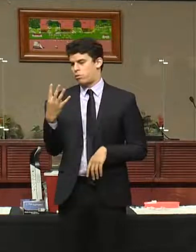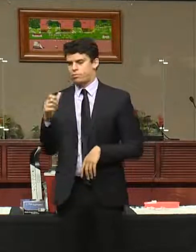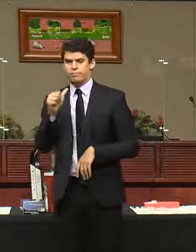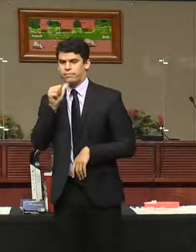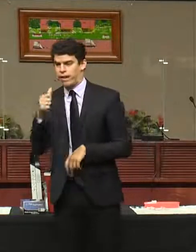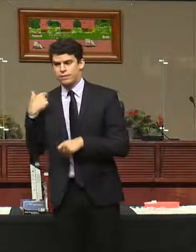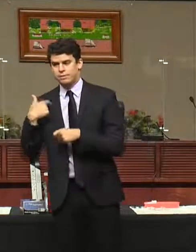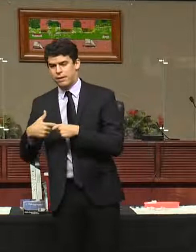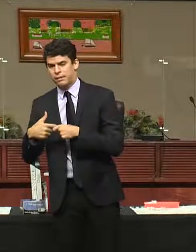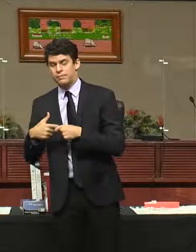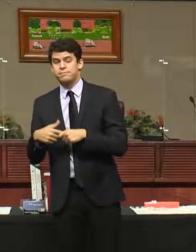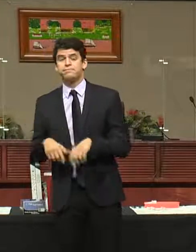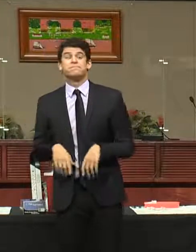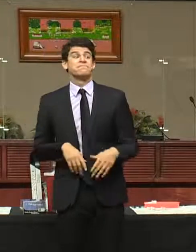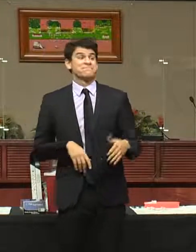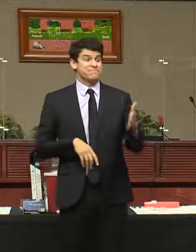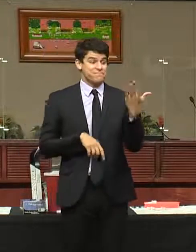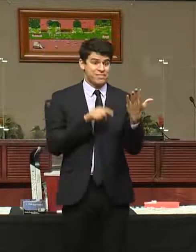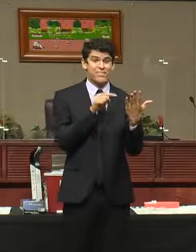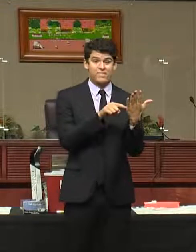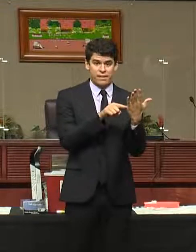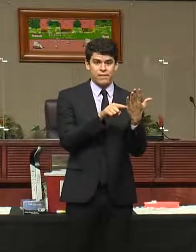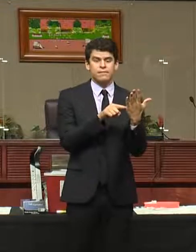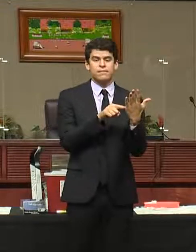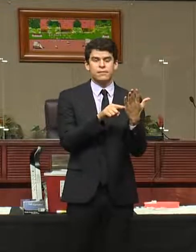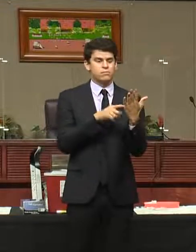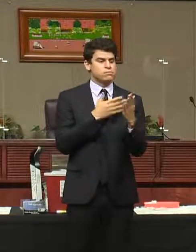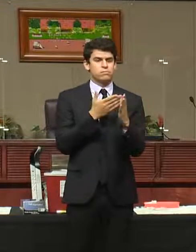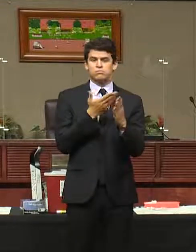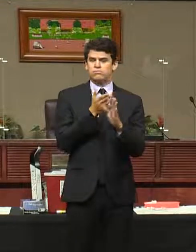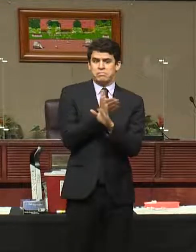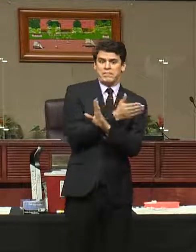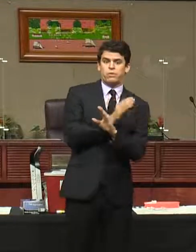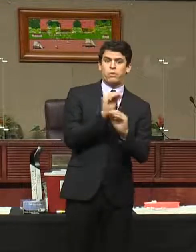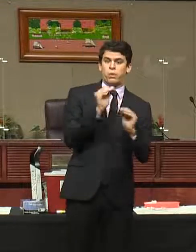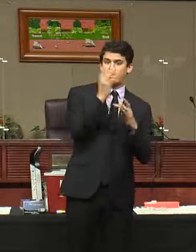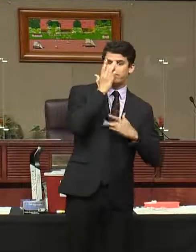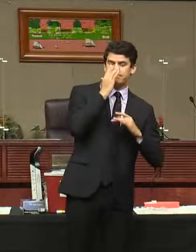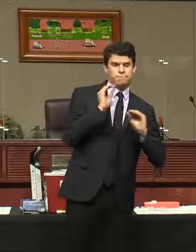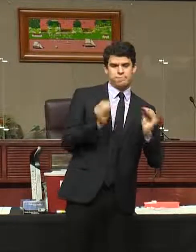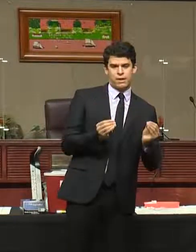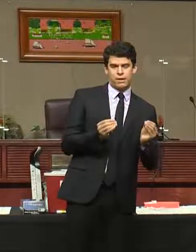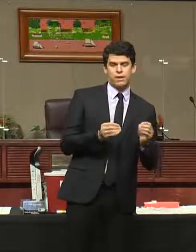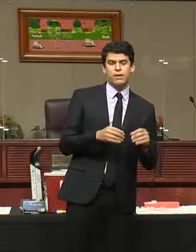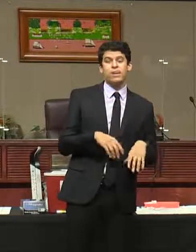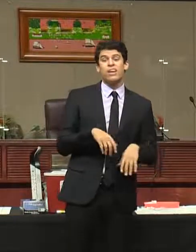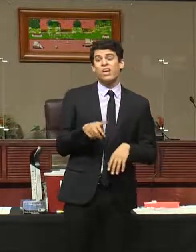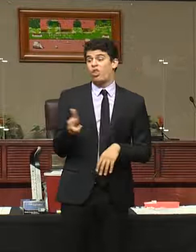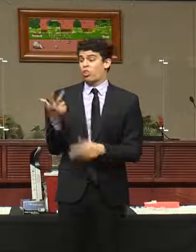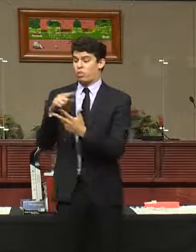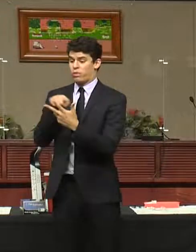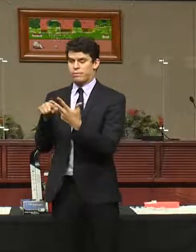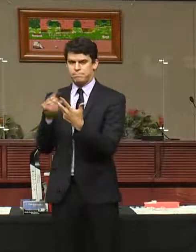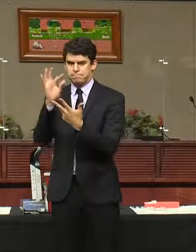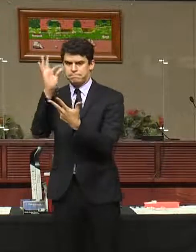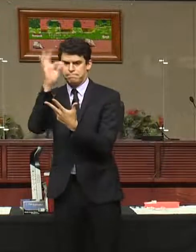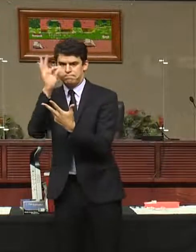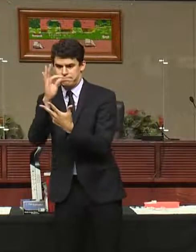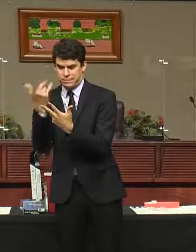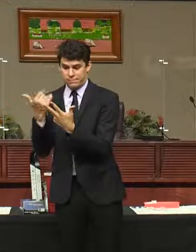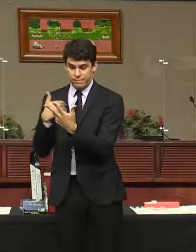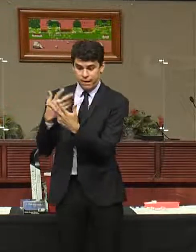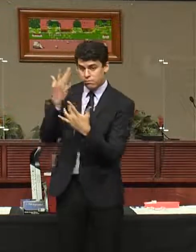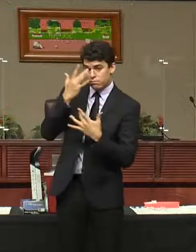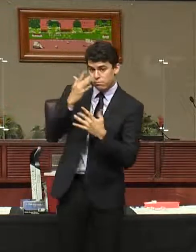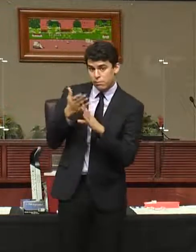non-Hispanic. 5 has known underlying conditions. 3 we didn't know about any. 1 is